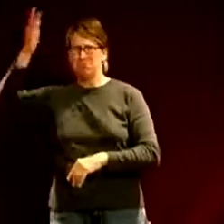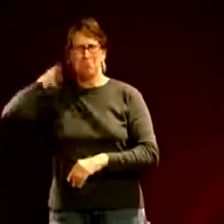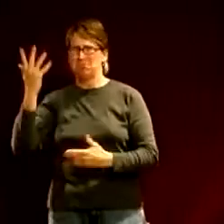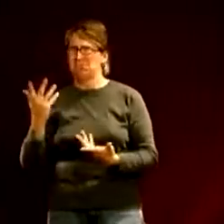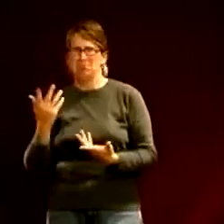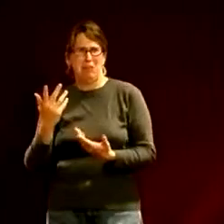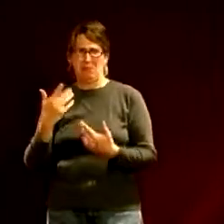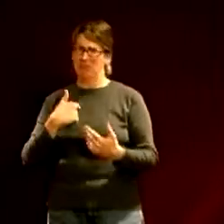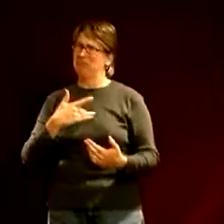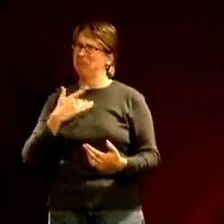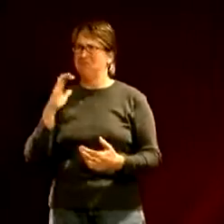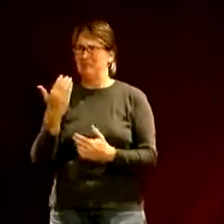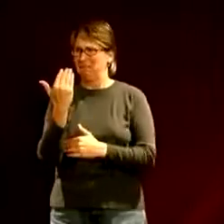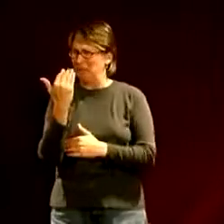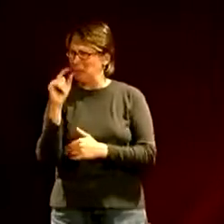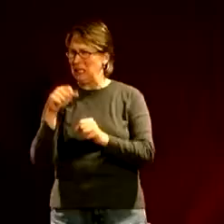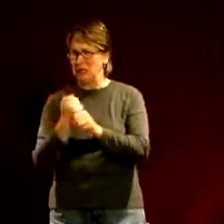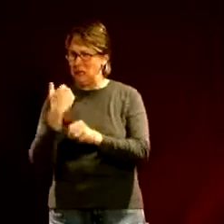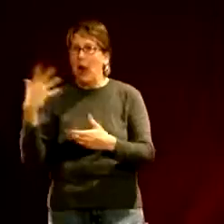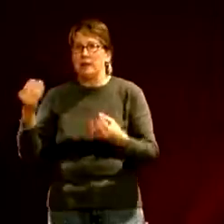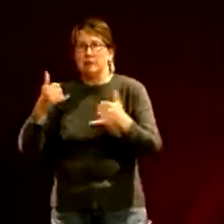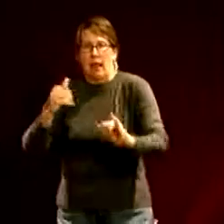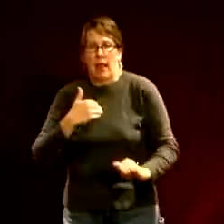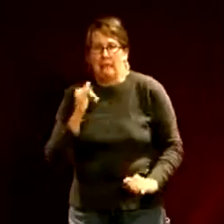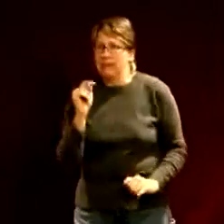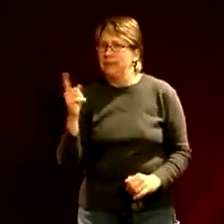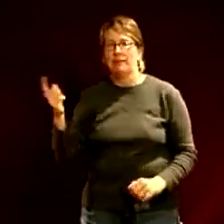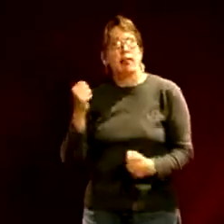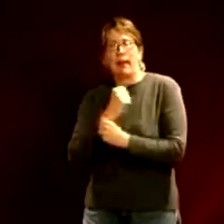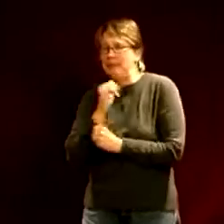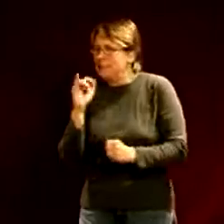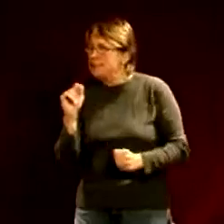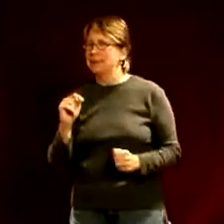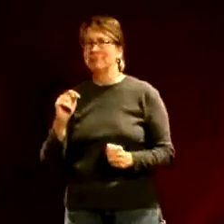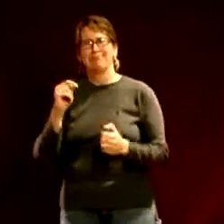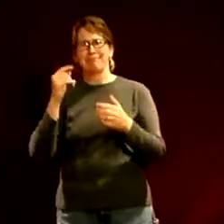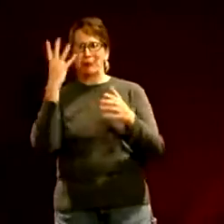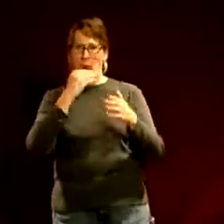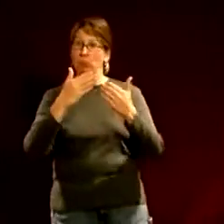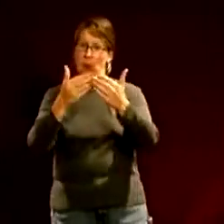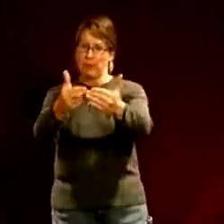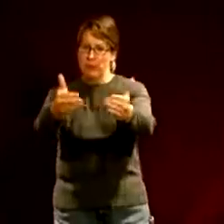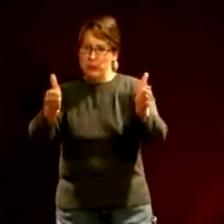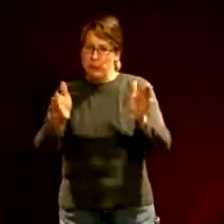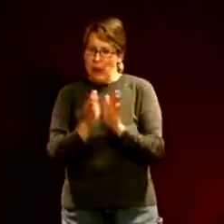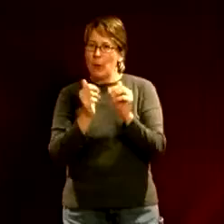them. And it's been quite a while, I don't know, 15 or 20 years since he made that, and it's still fine, and he just loves it. I mean, again, it's